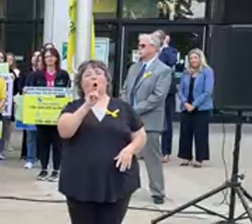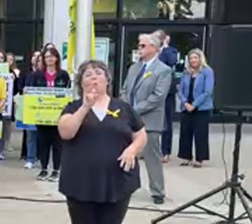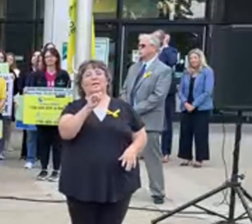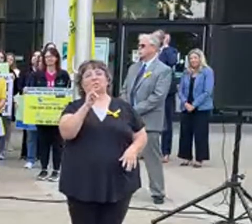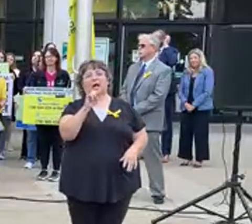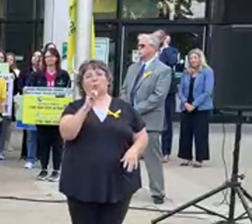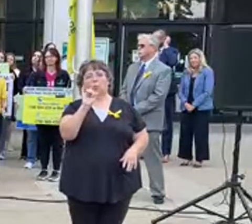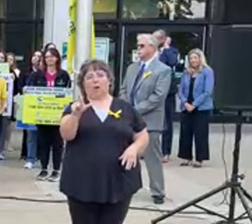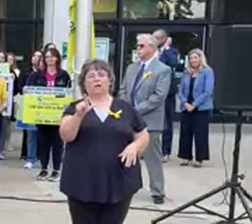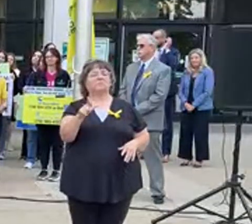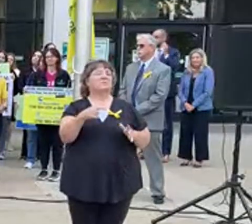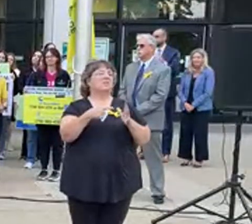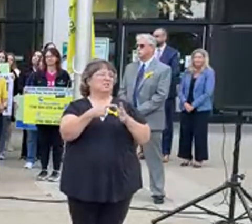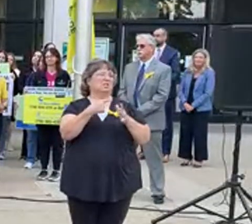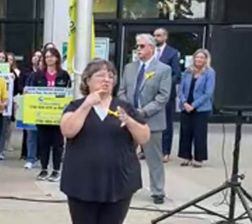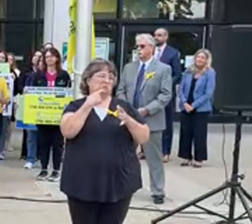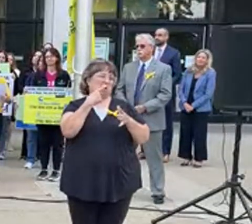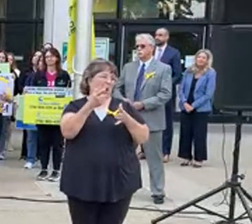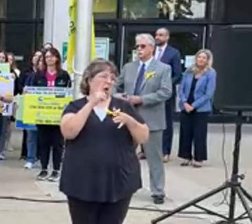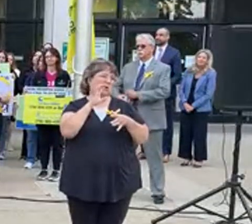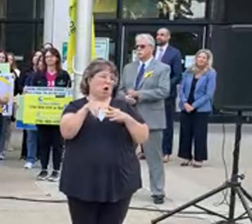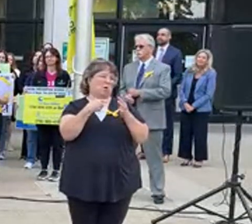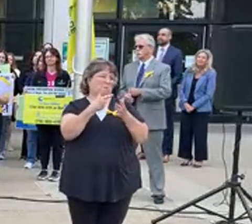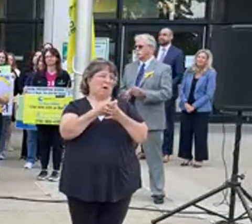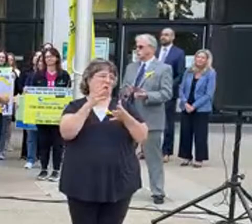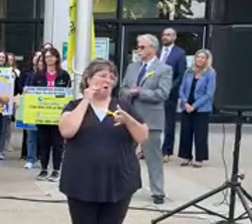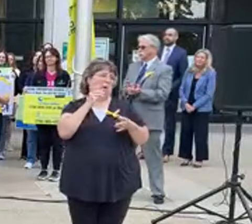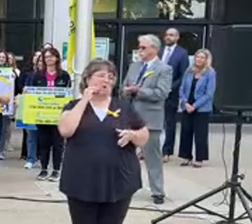Shotwell, to share more about their experience.